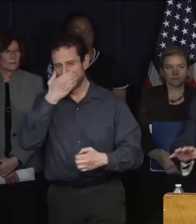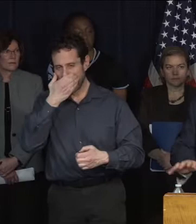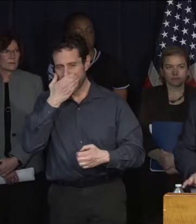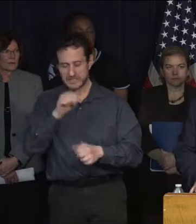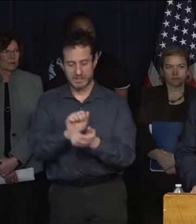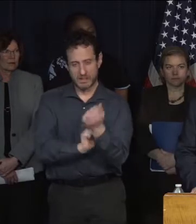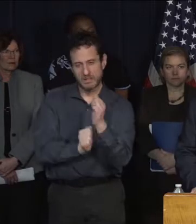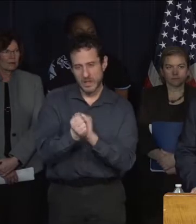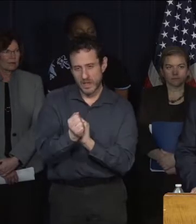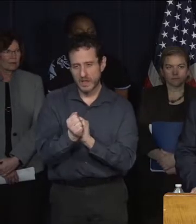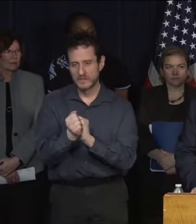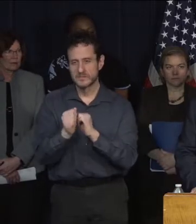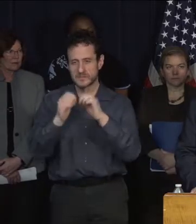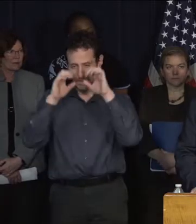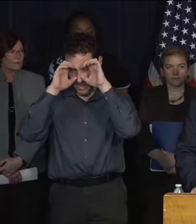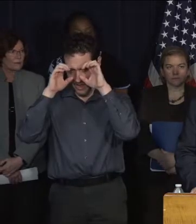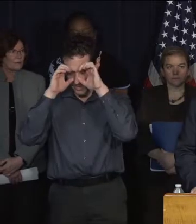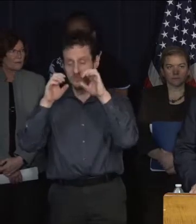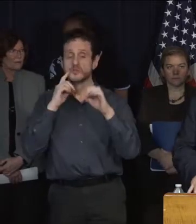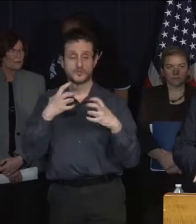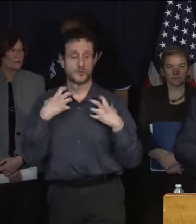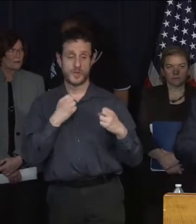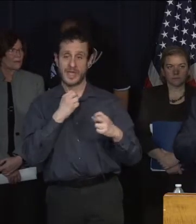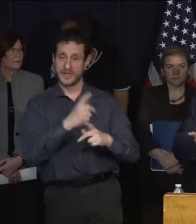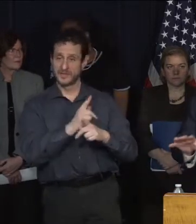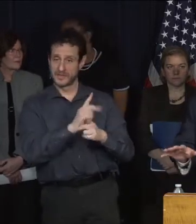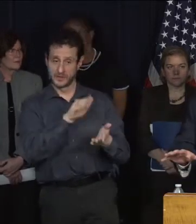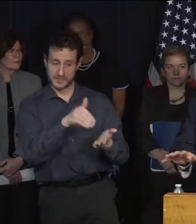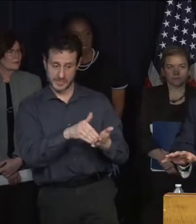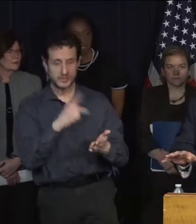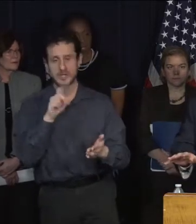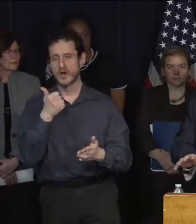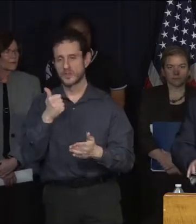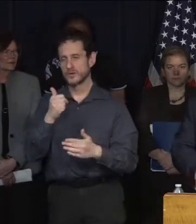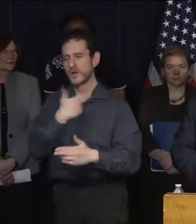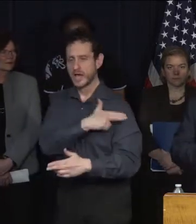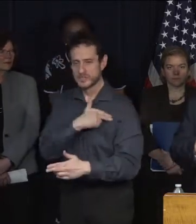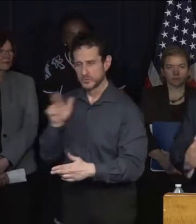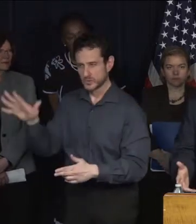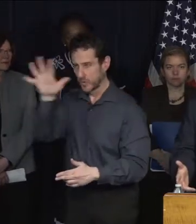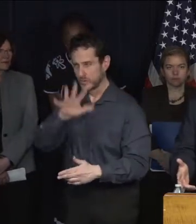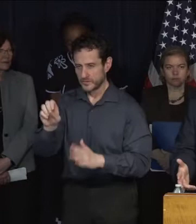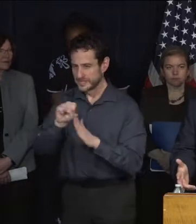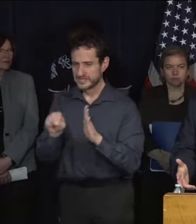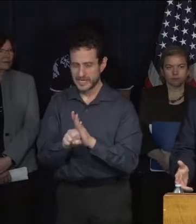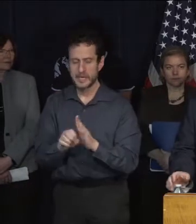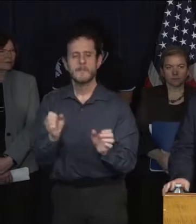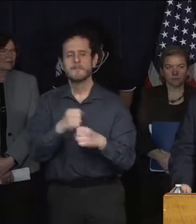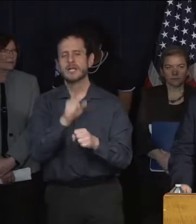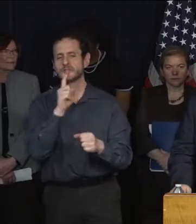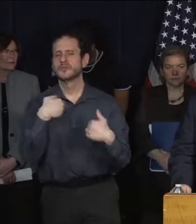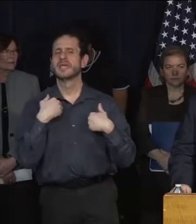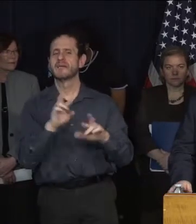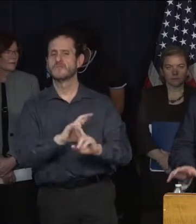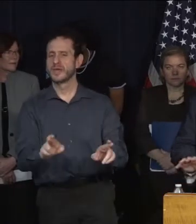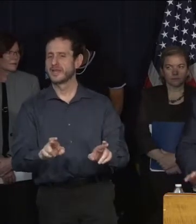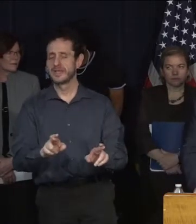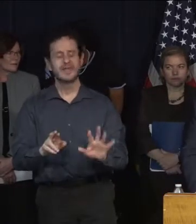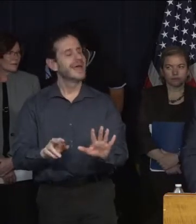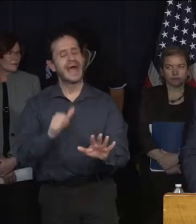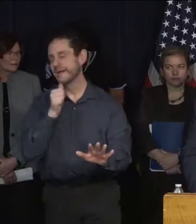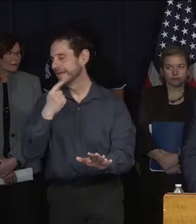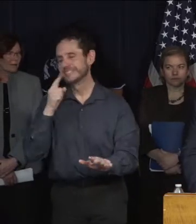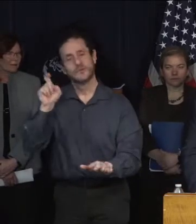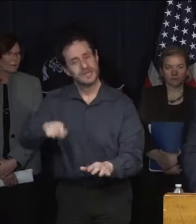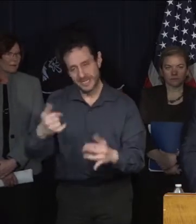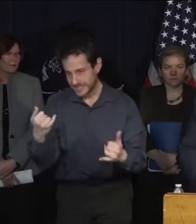healthcare facilities and others around the state, just to make sure it's in place. It isn't like it's needed today. We want to just make sure